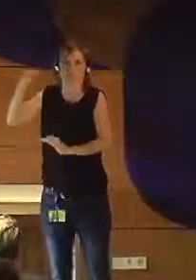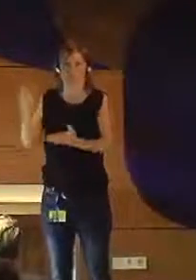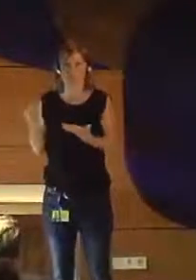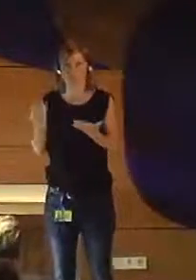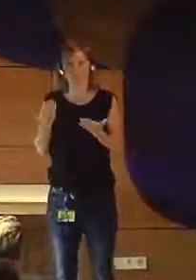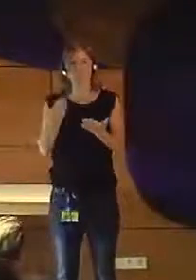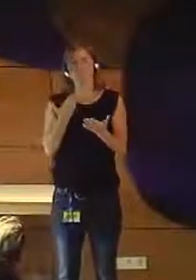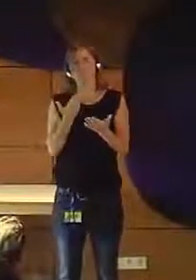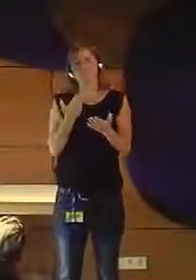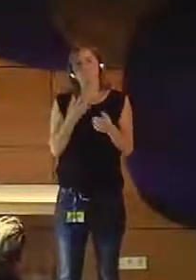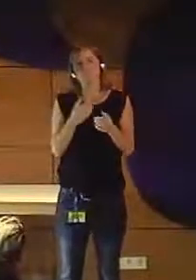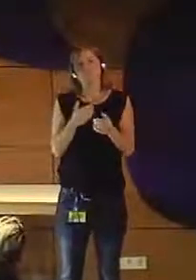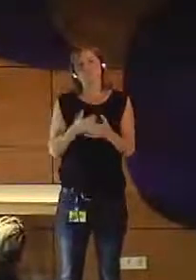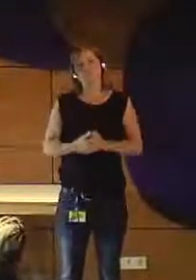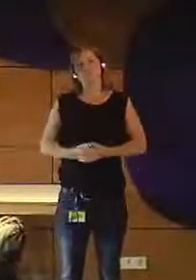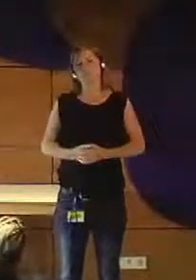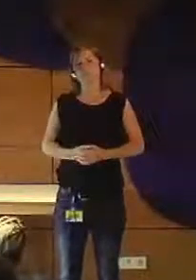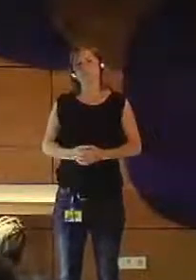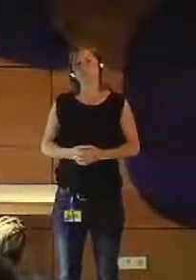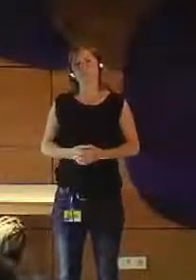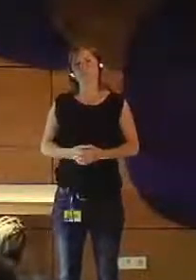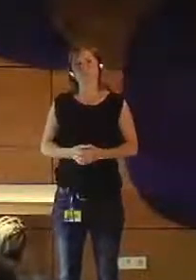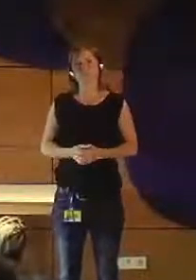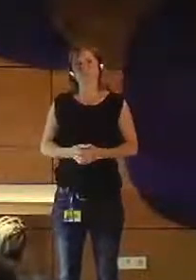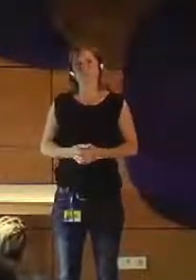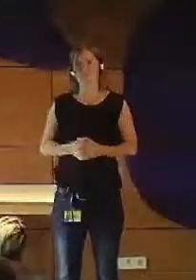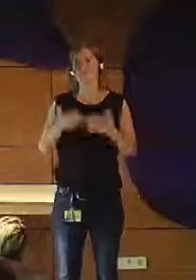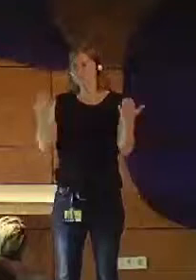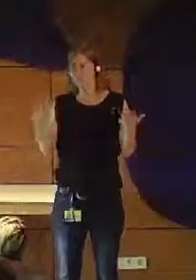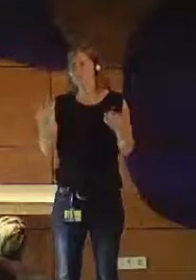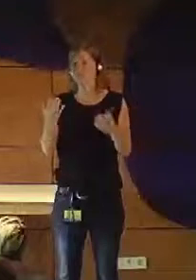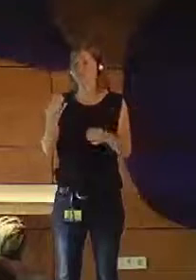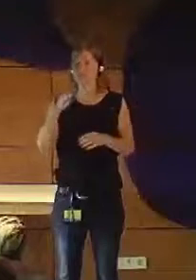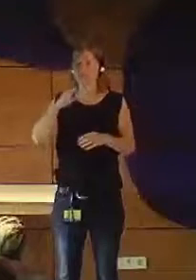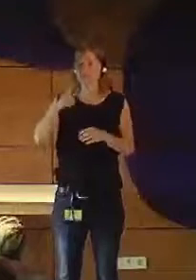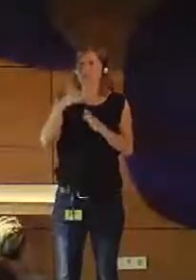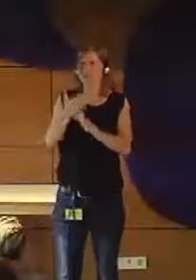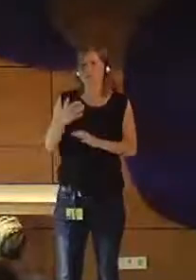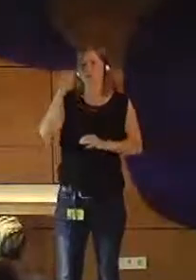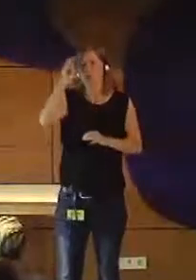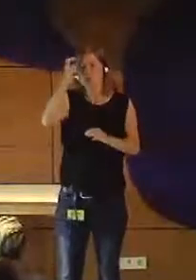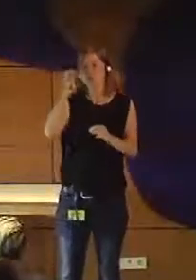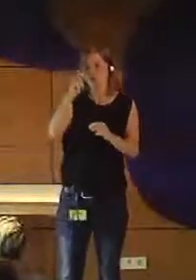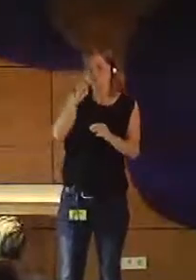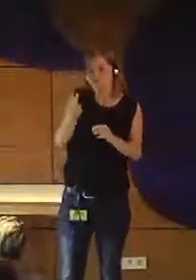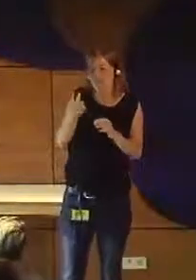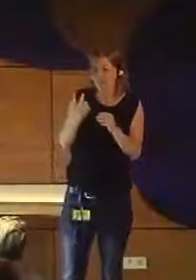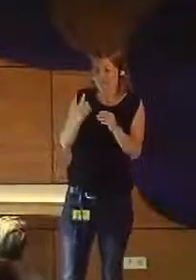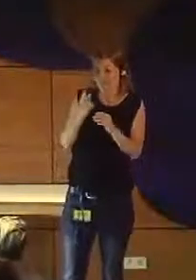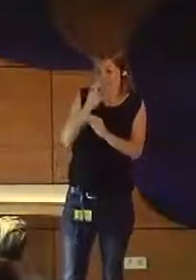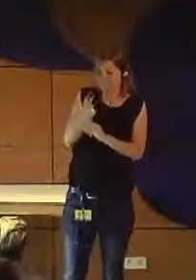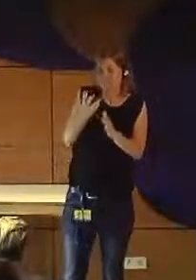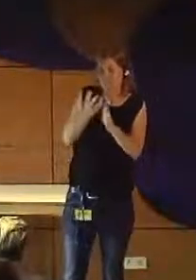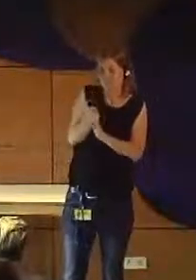is what we call osteopenia, so it's a bit reduced, and -2 is osteoporosis. So you can see that the spine score